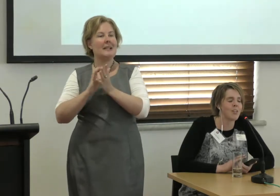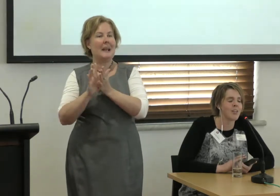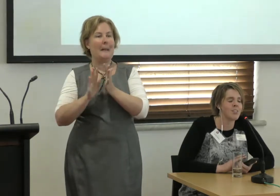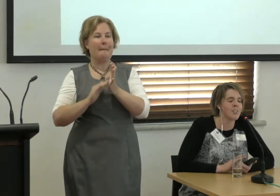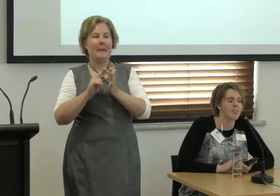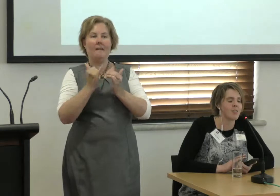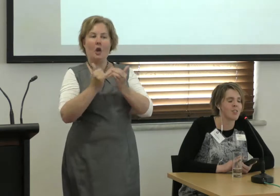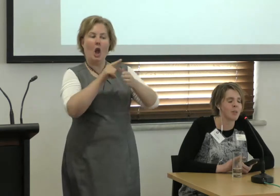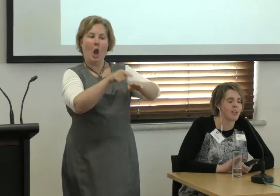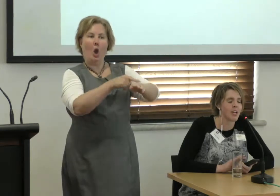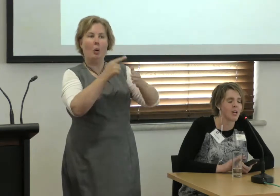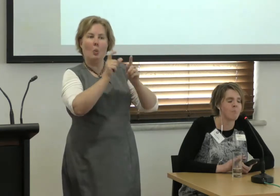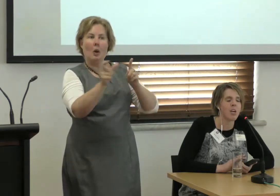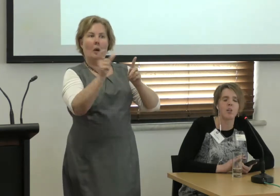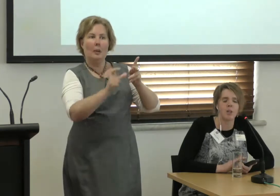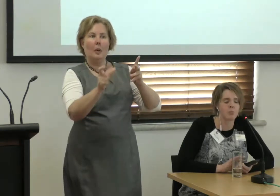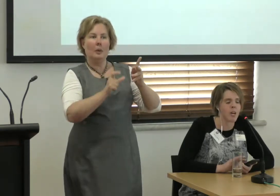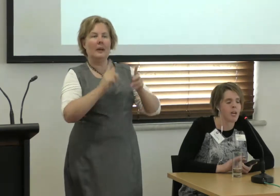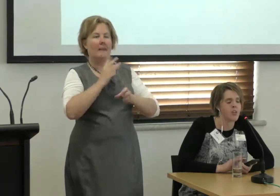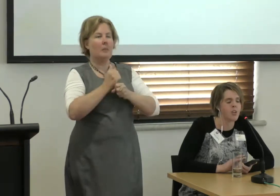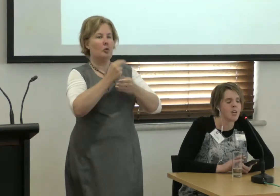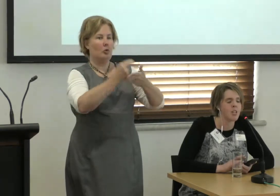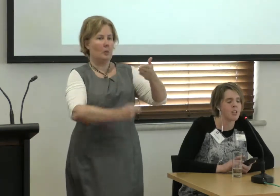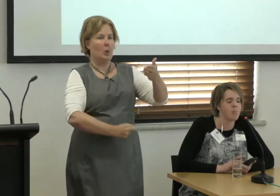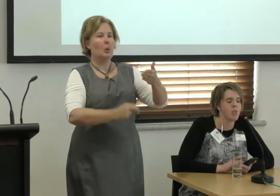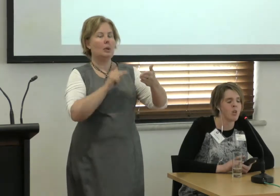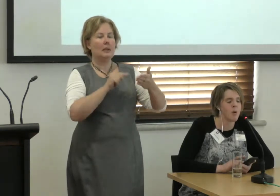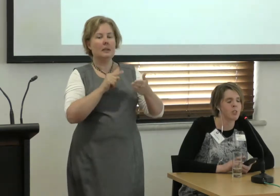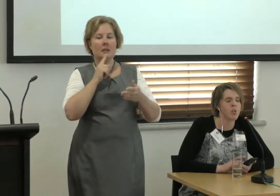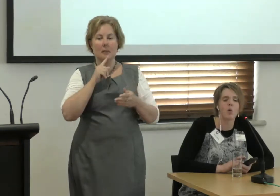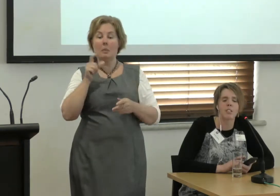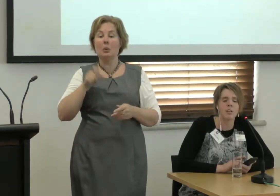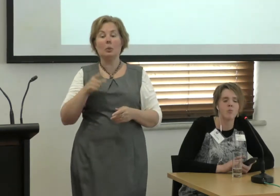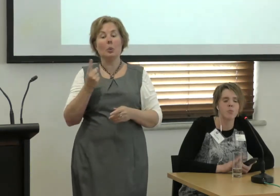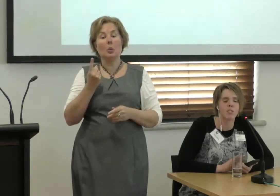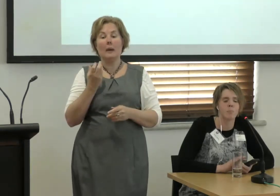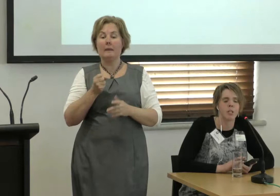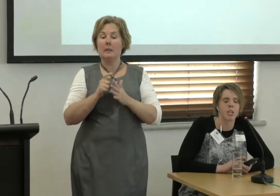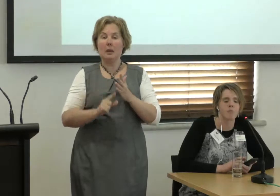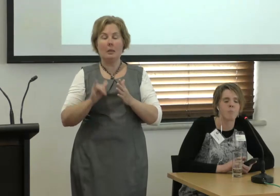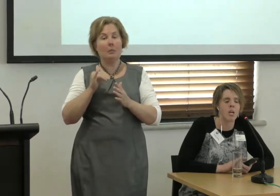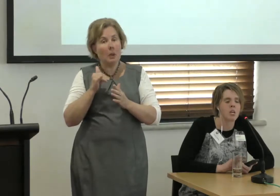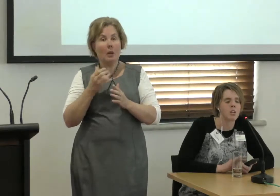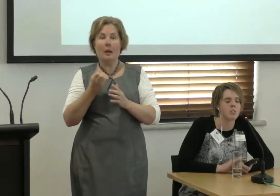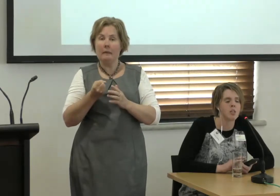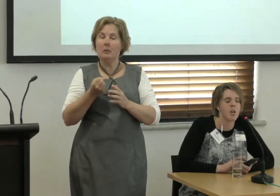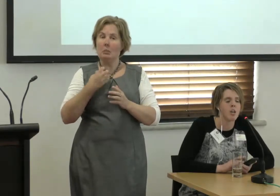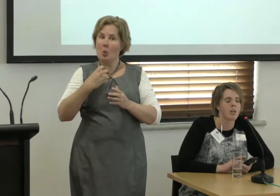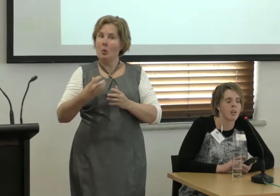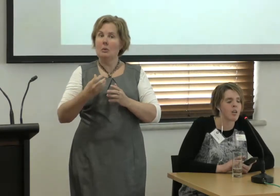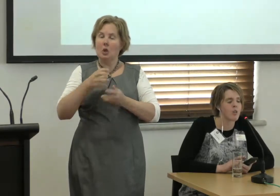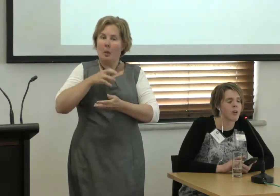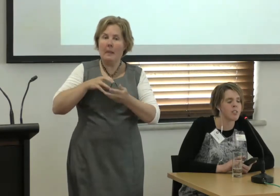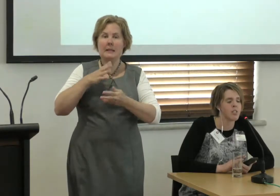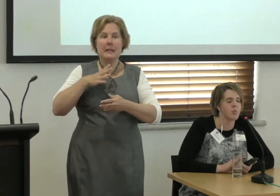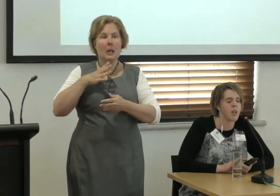While the incidence of disability may increase with age, the assumption that a person who has lived with disability for many years